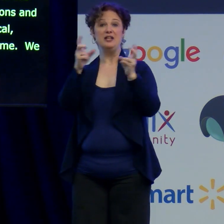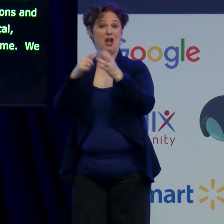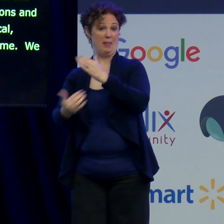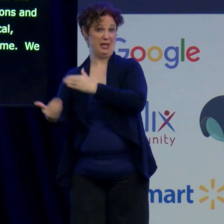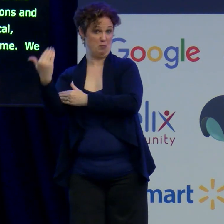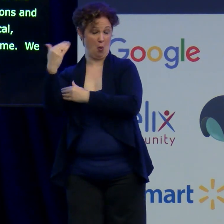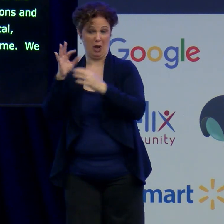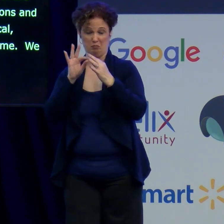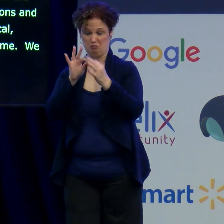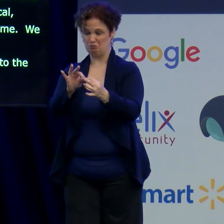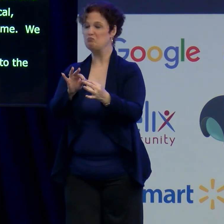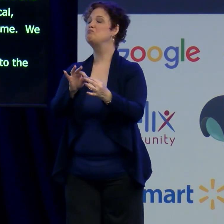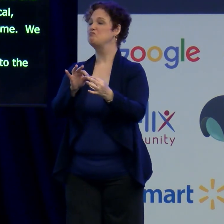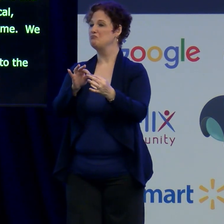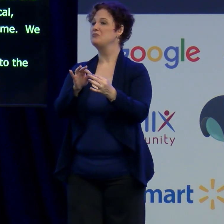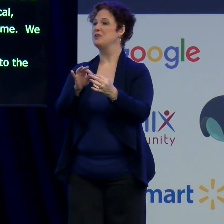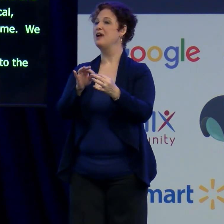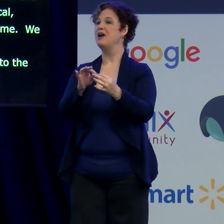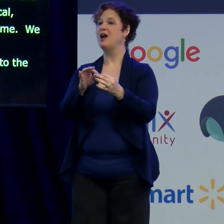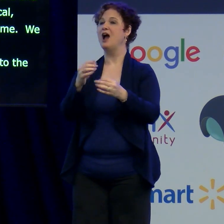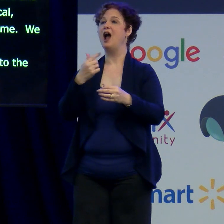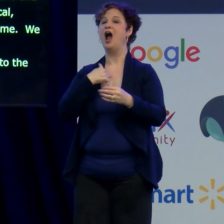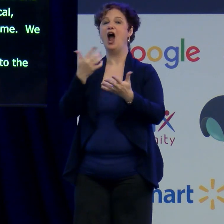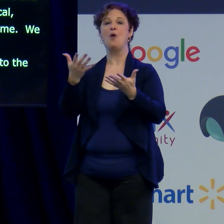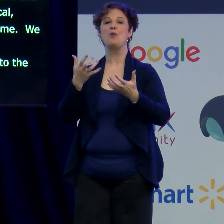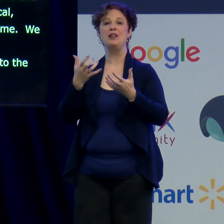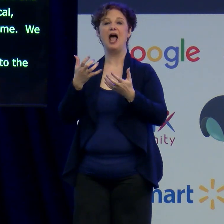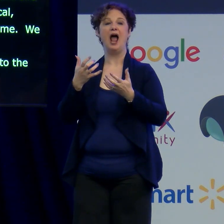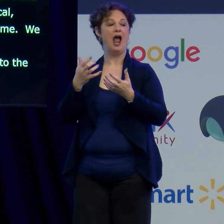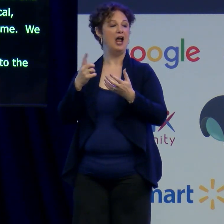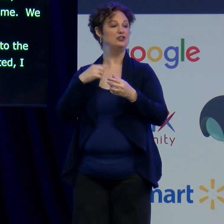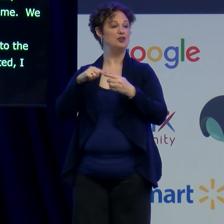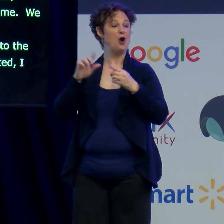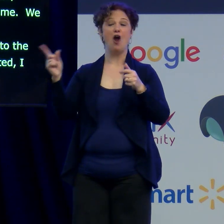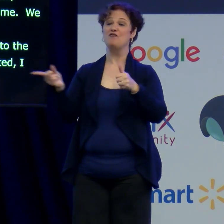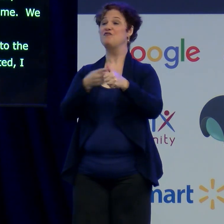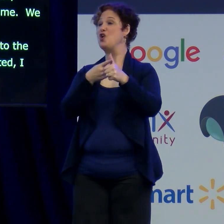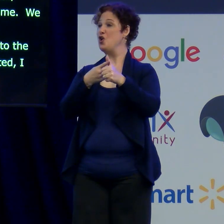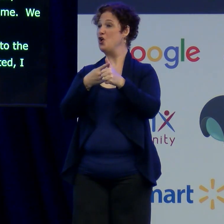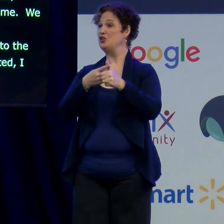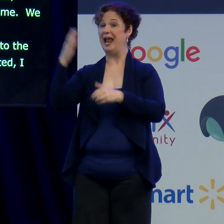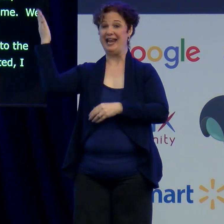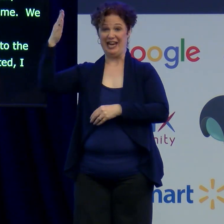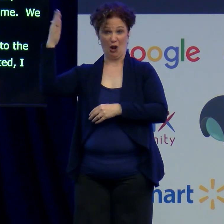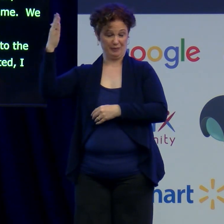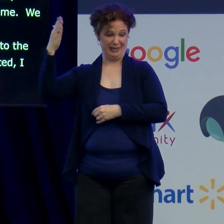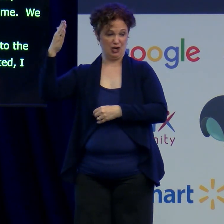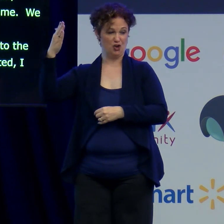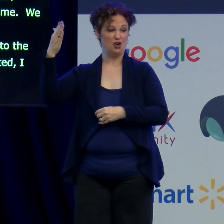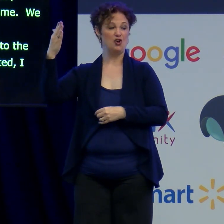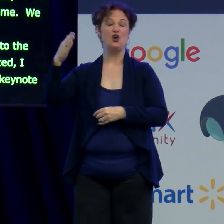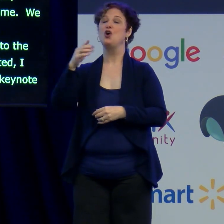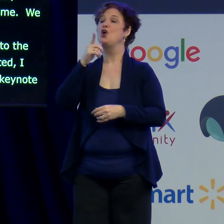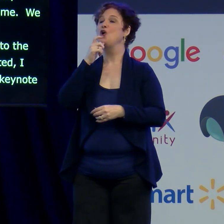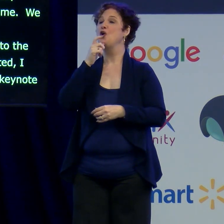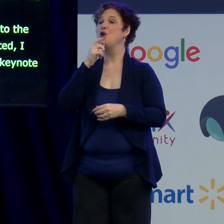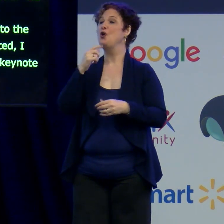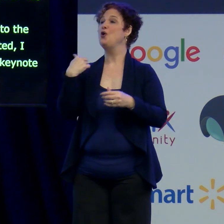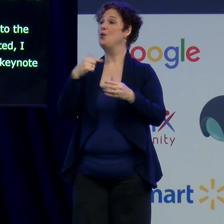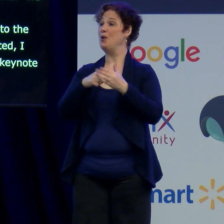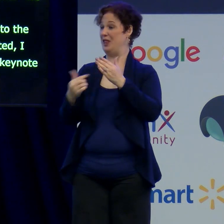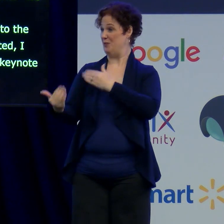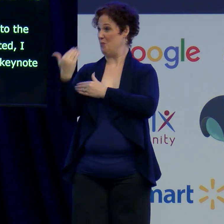morning and get started, I would like to introduce our first keynote speaker, who will be Jenny Lay-Flurrie